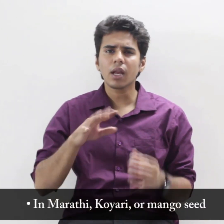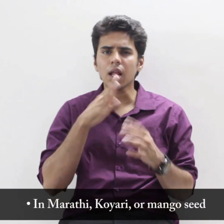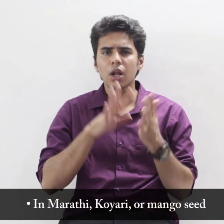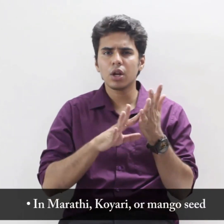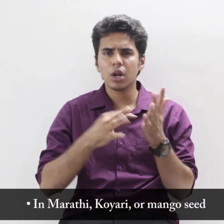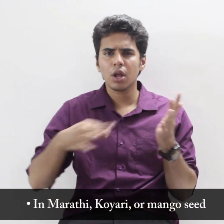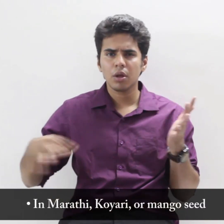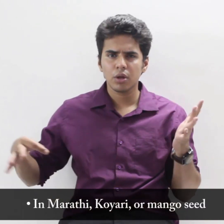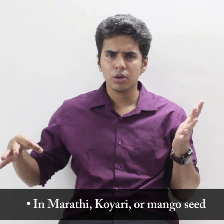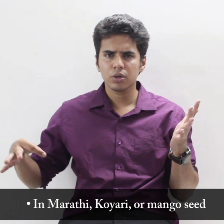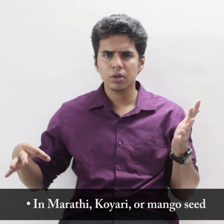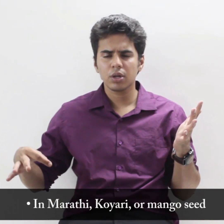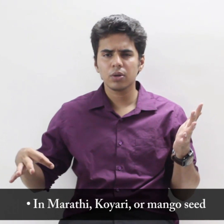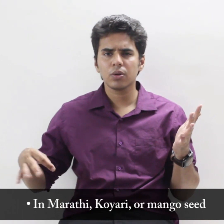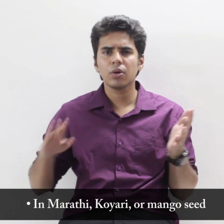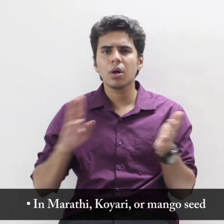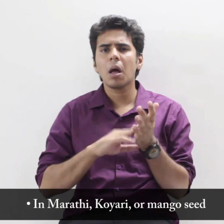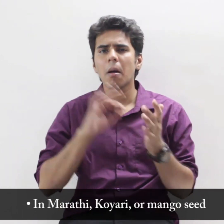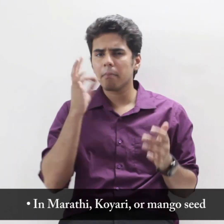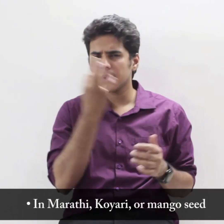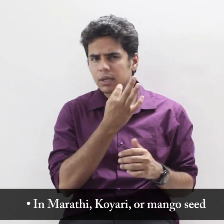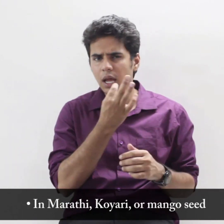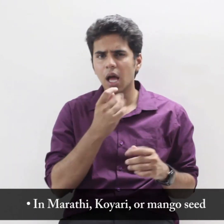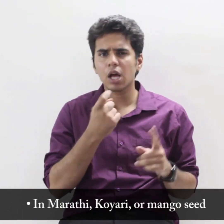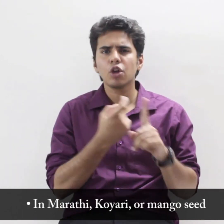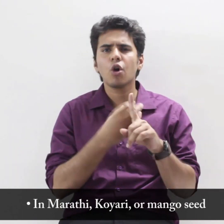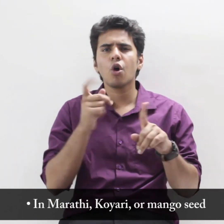In Marathi, koyeri or mango seed.